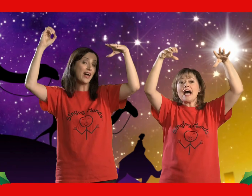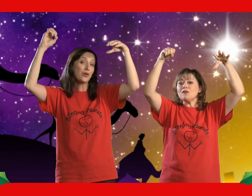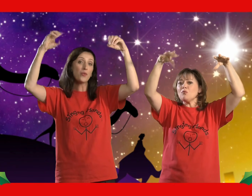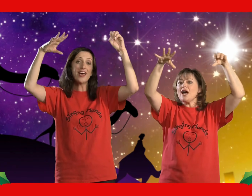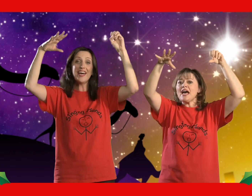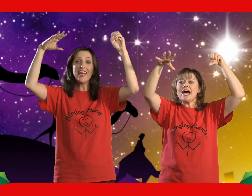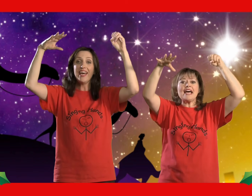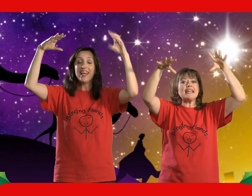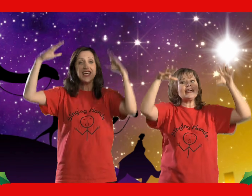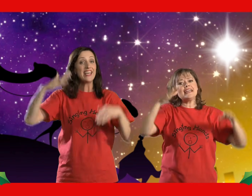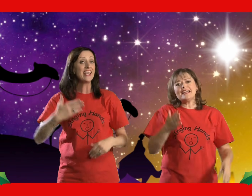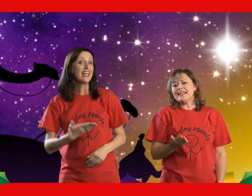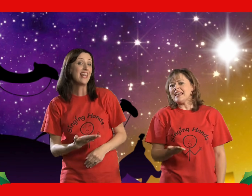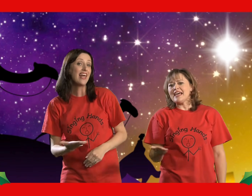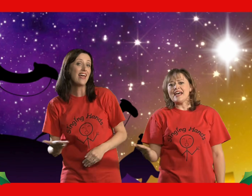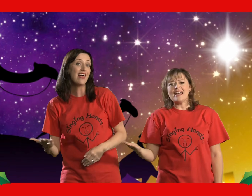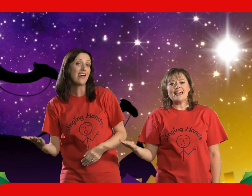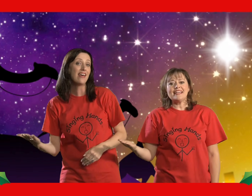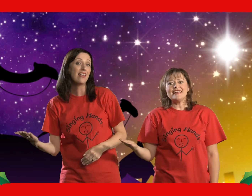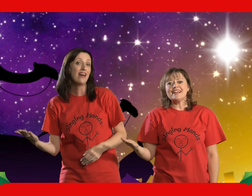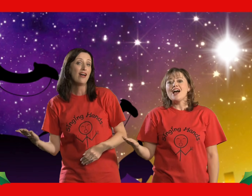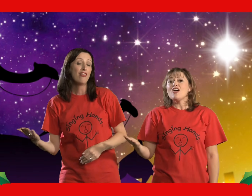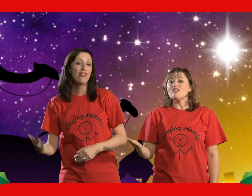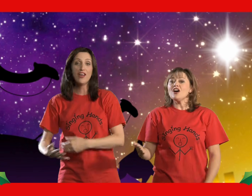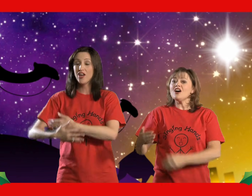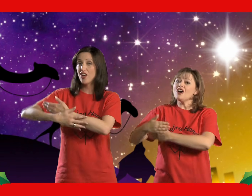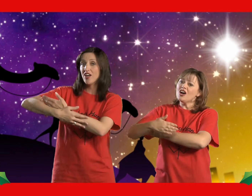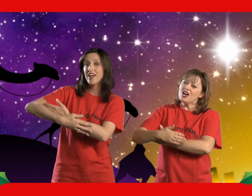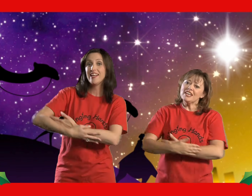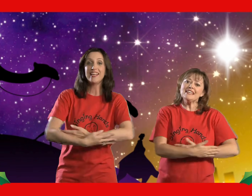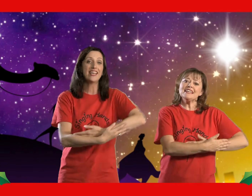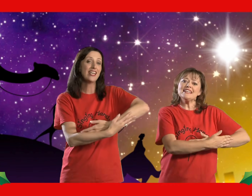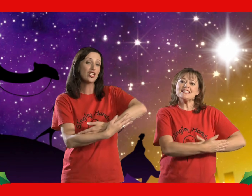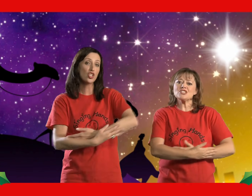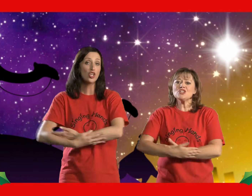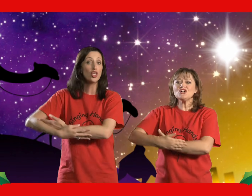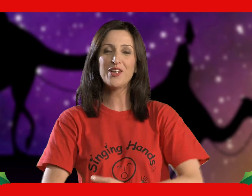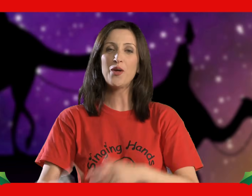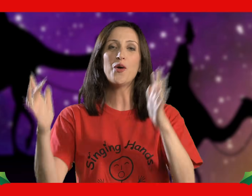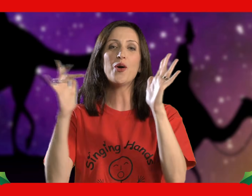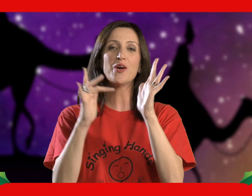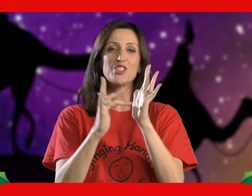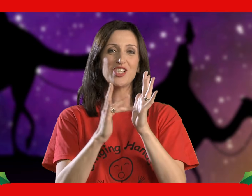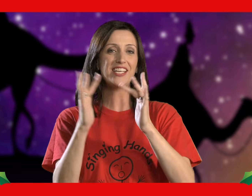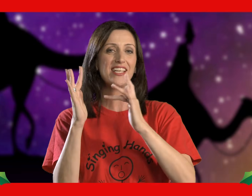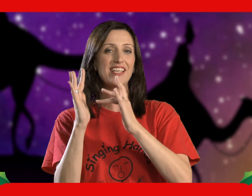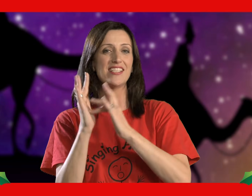down where he lay. The little Lord